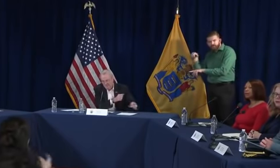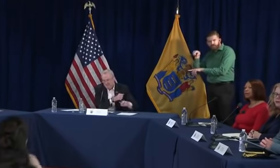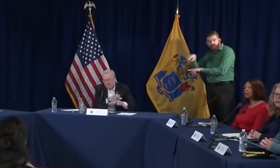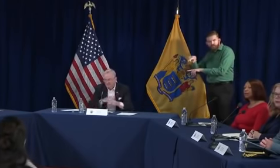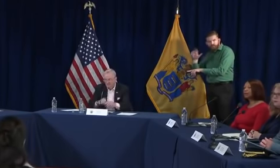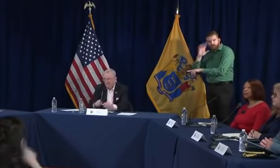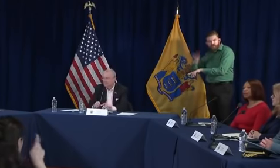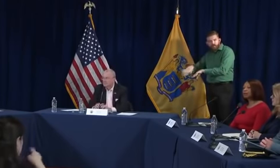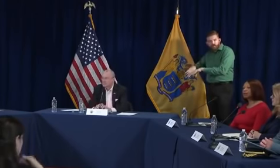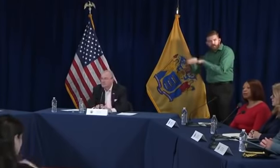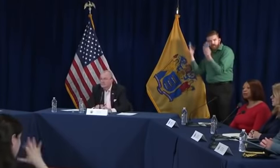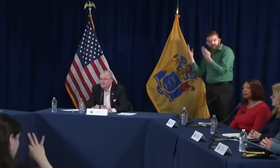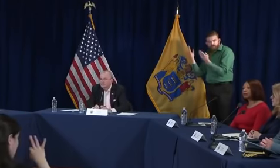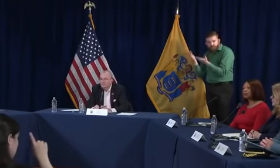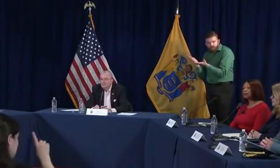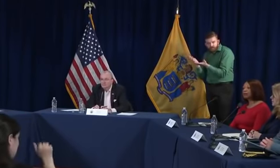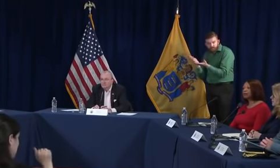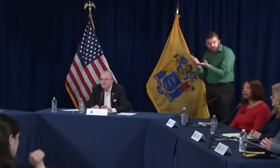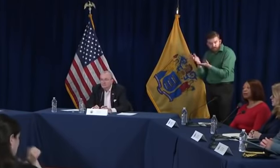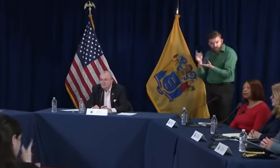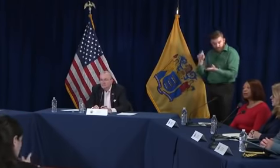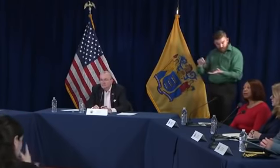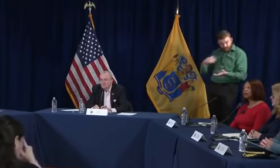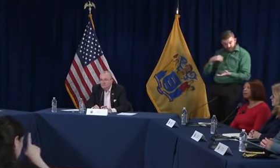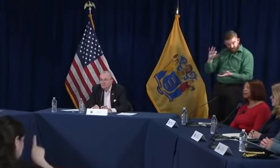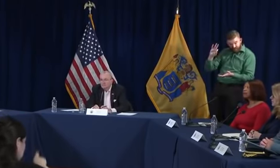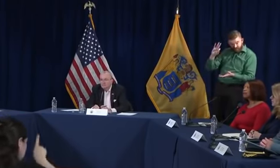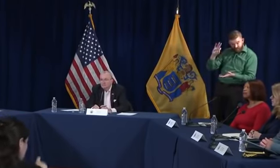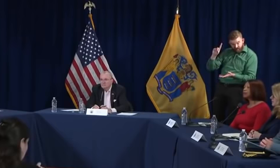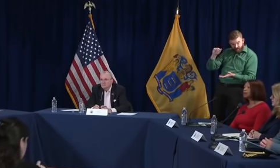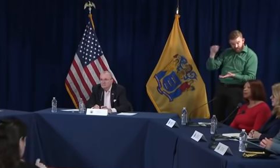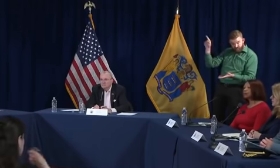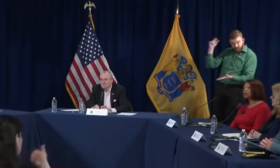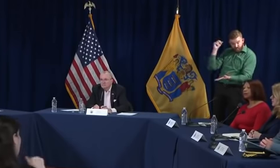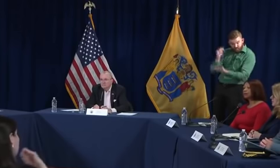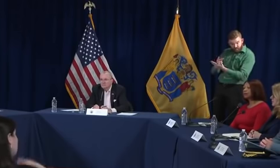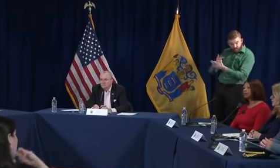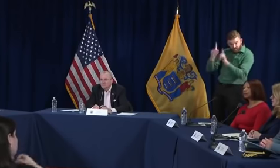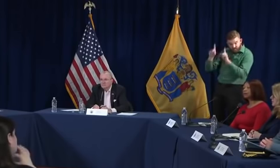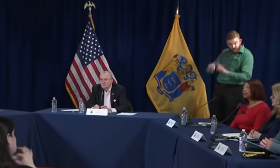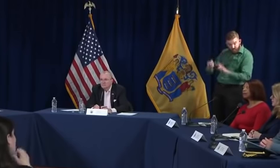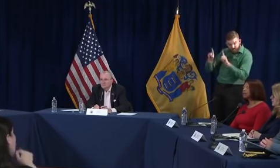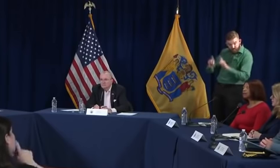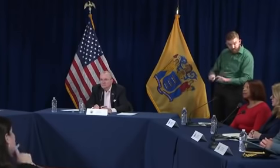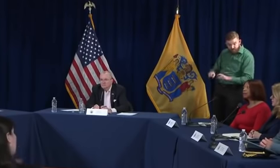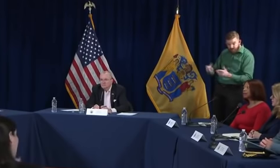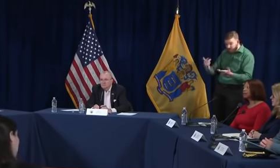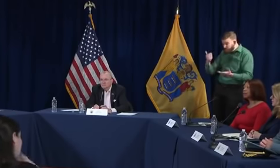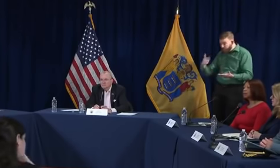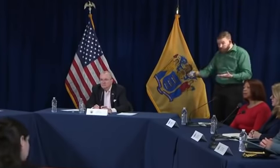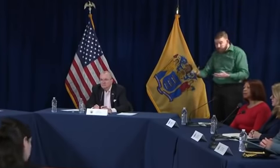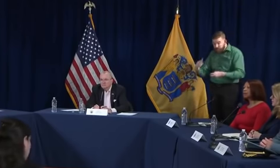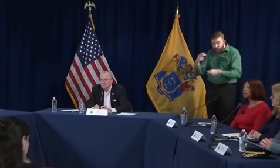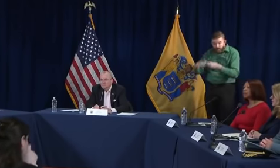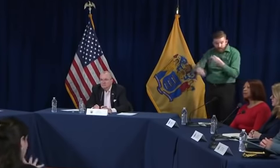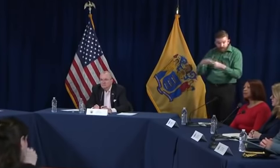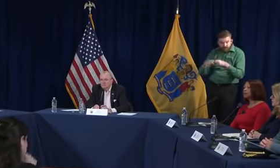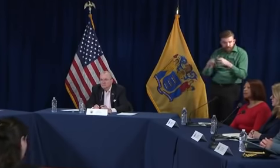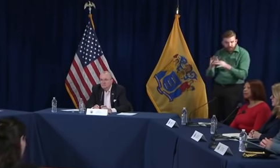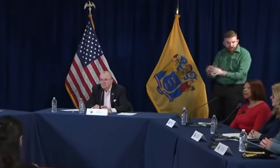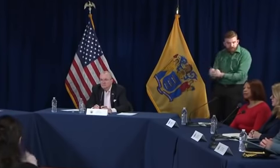FDA approval? Do we know, are there problems in terms of reliability for these tests, false negatives